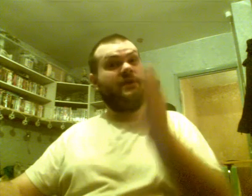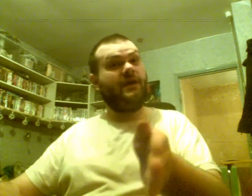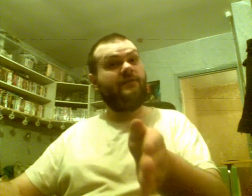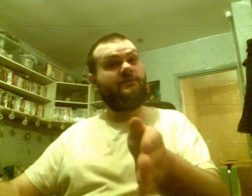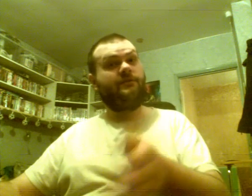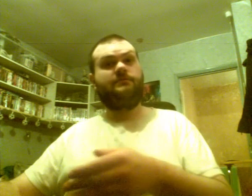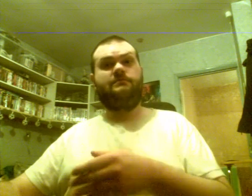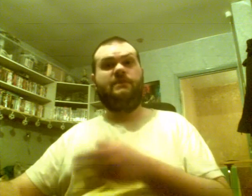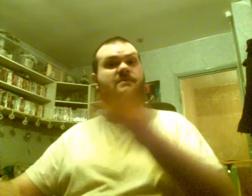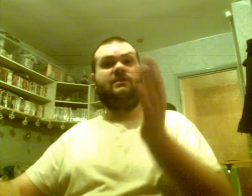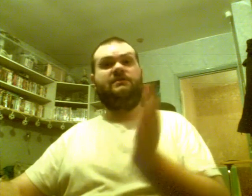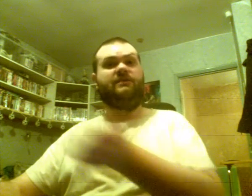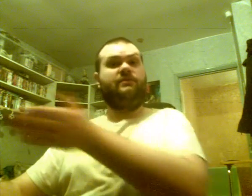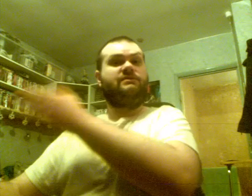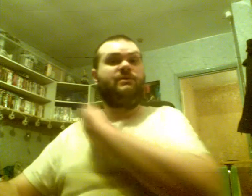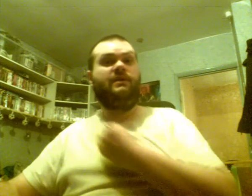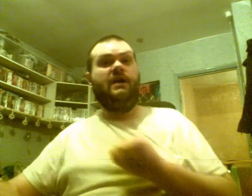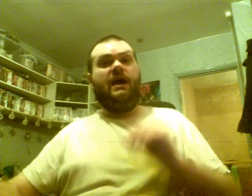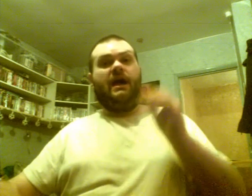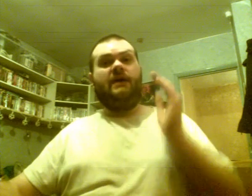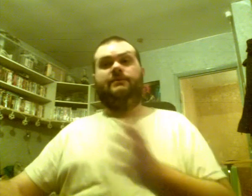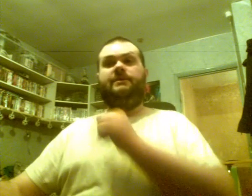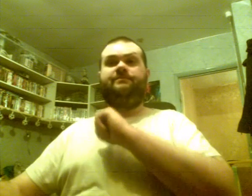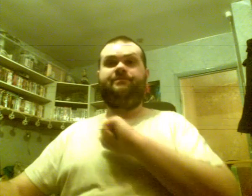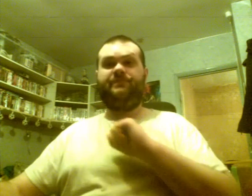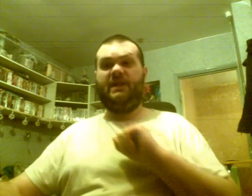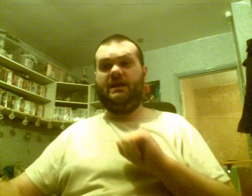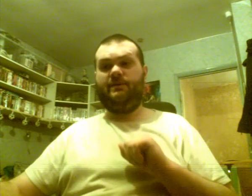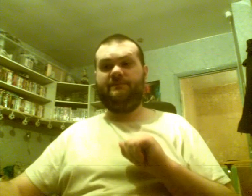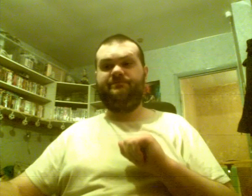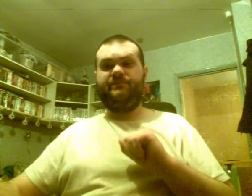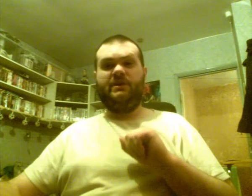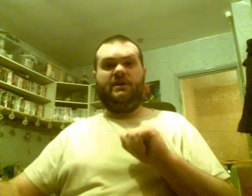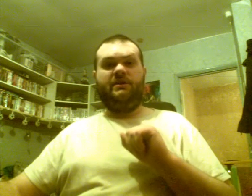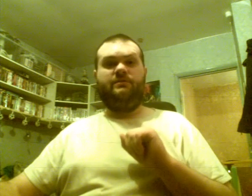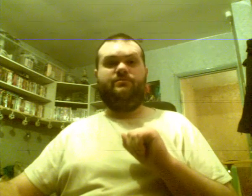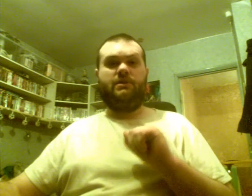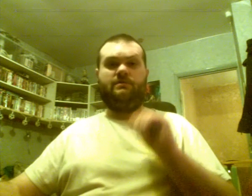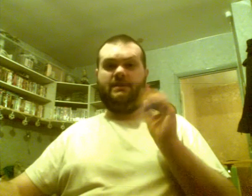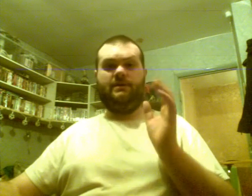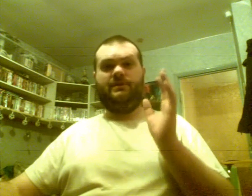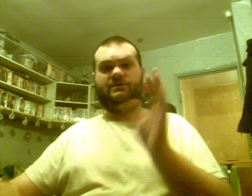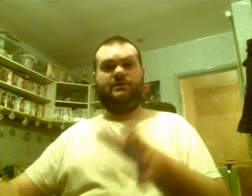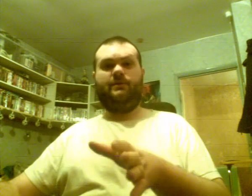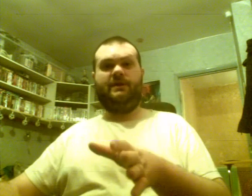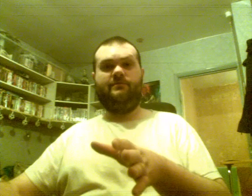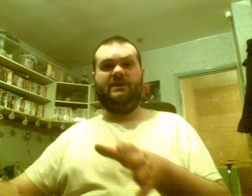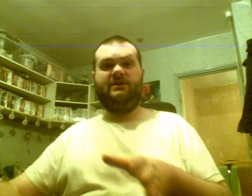knife and a fork. Maybe you've got a knife, fork, and spoon. I don't know. Anyway, you probably go and enjoy whatever meal you're